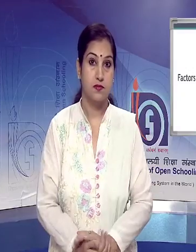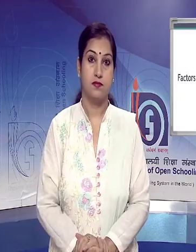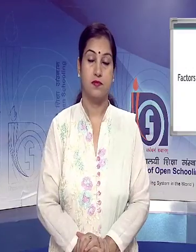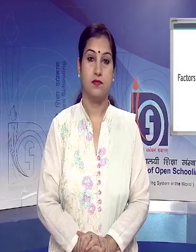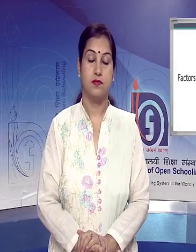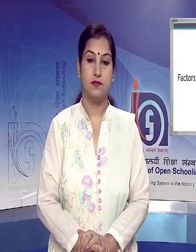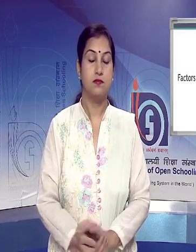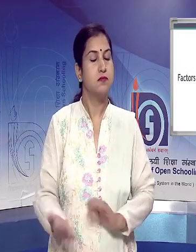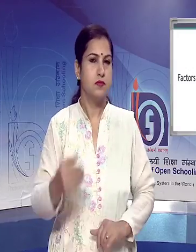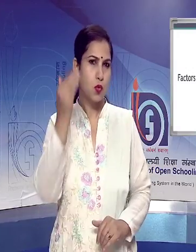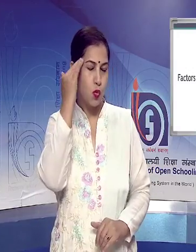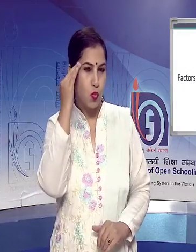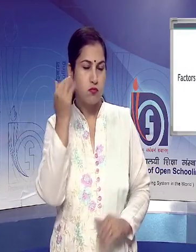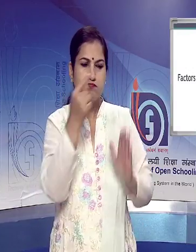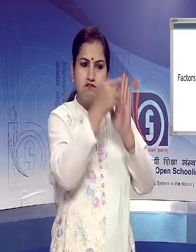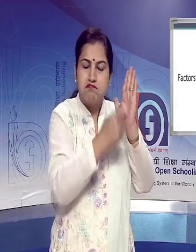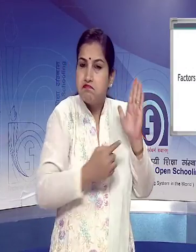Let's know about those factors.